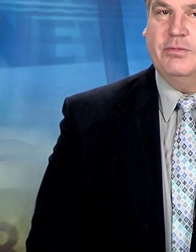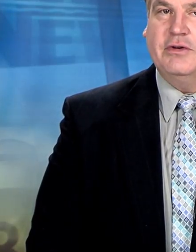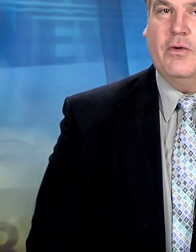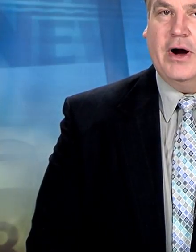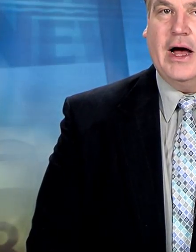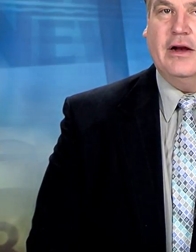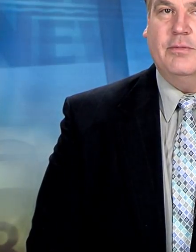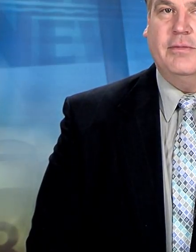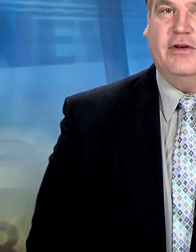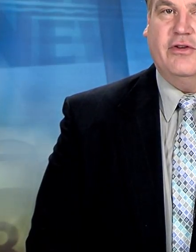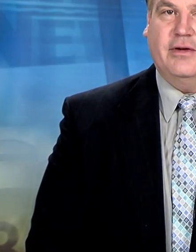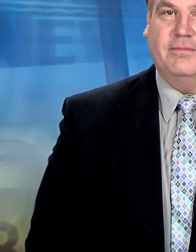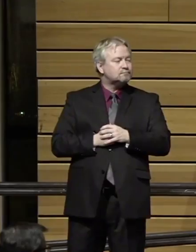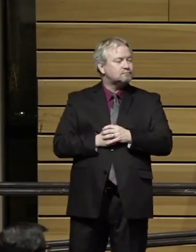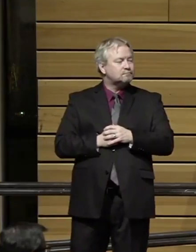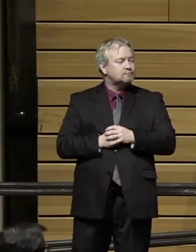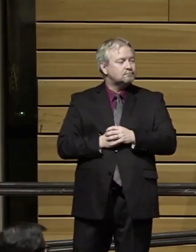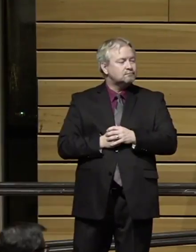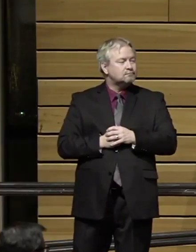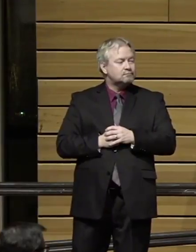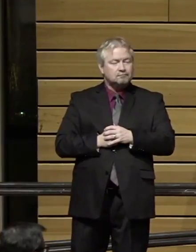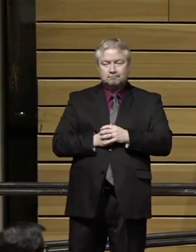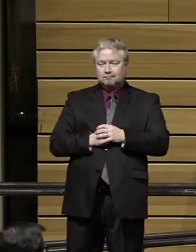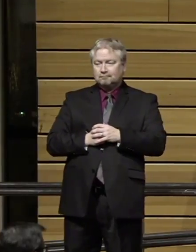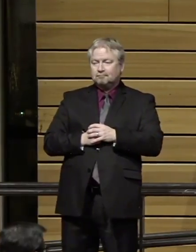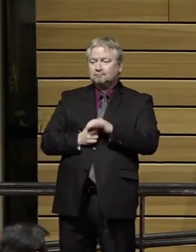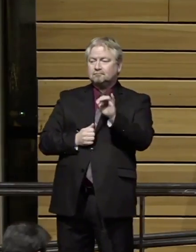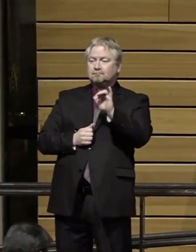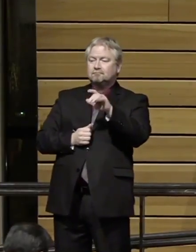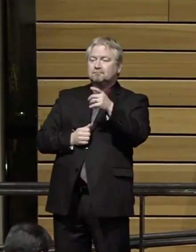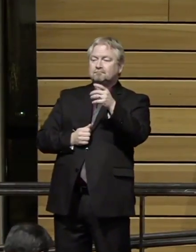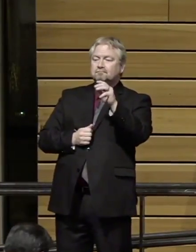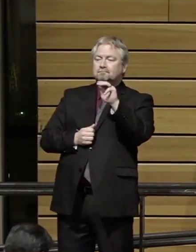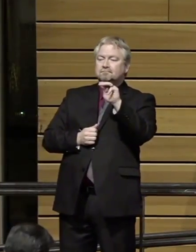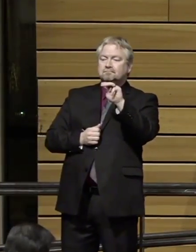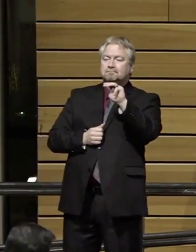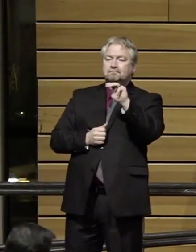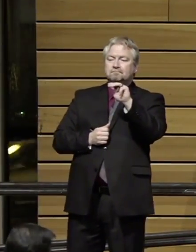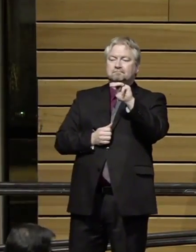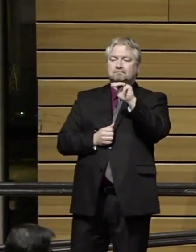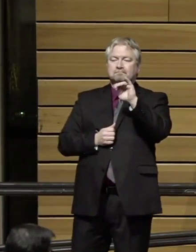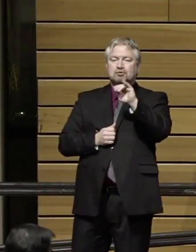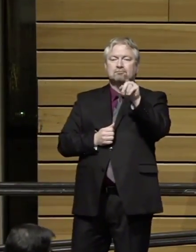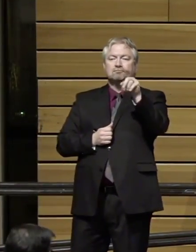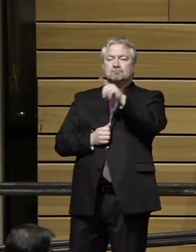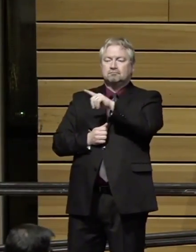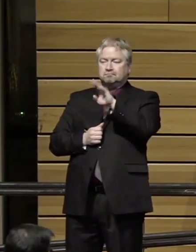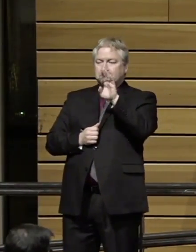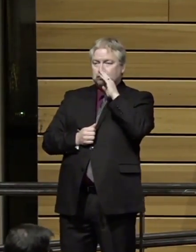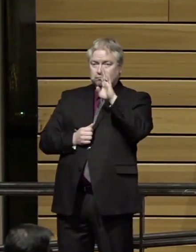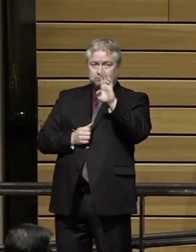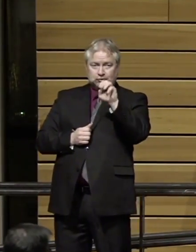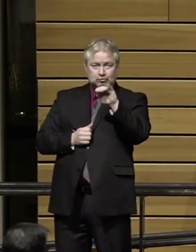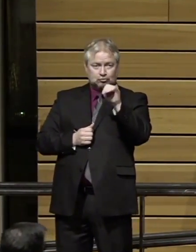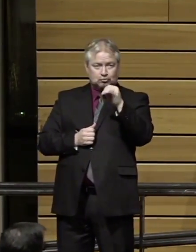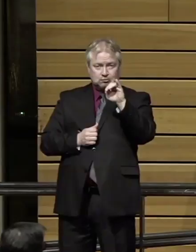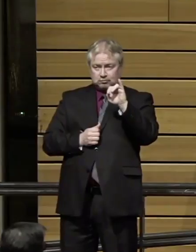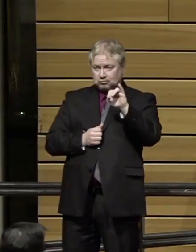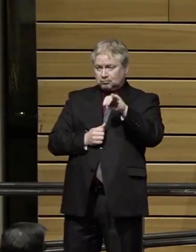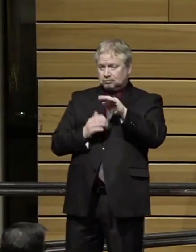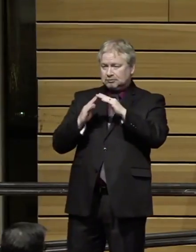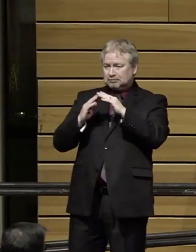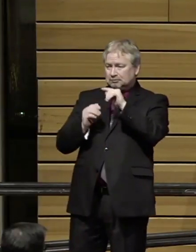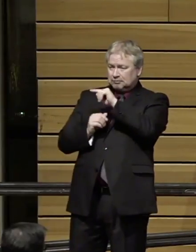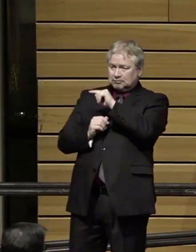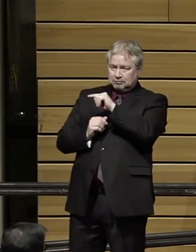focused on what's been going on in Bemidji. Elsewhere in Minnesota, the city of Bemidji has seen new business openings in diversified fields, due in large part to